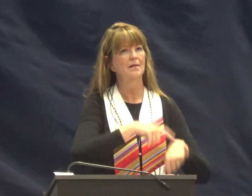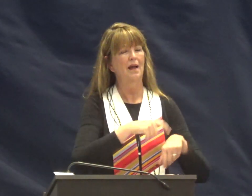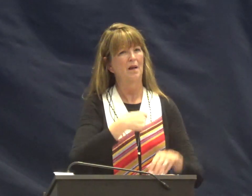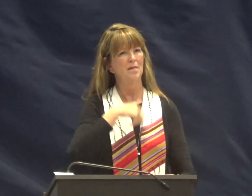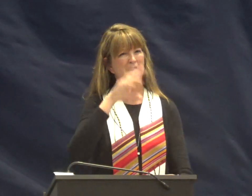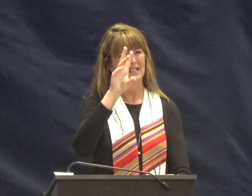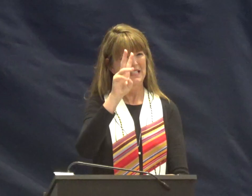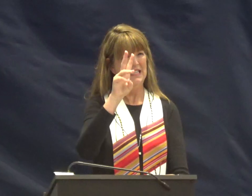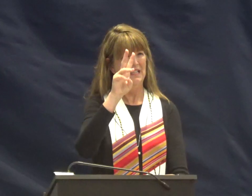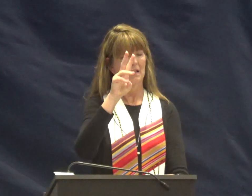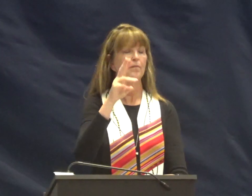nicely.